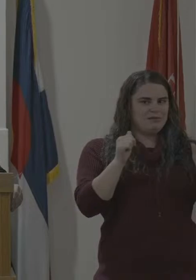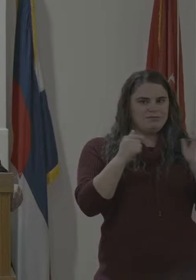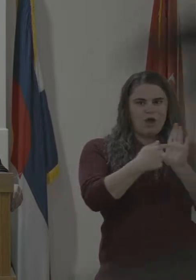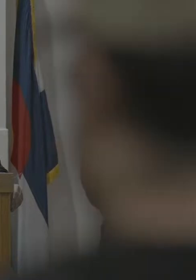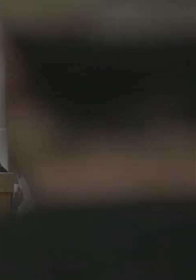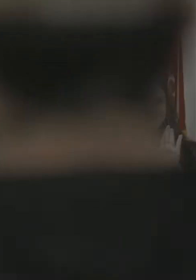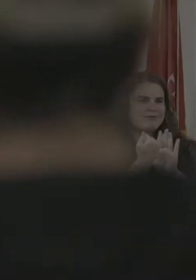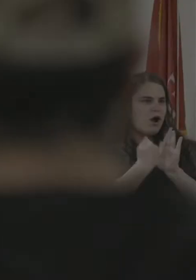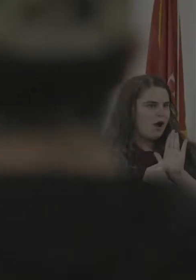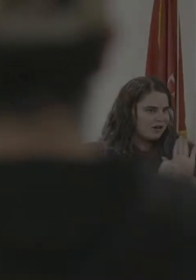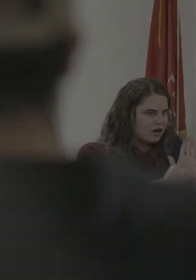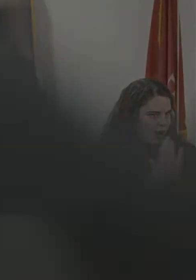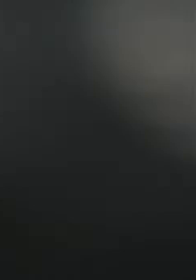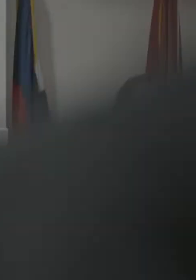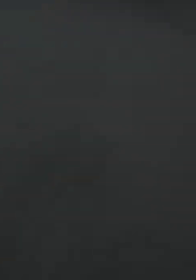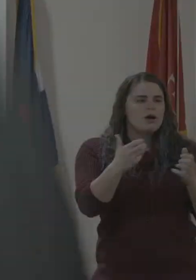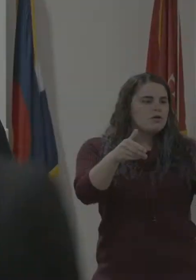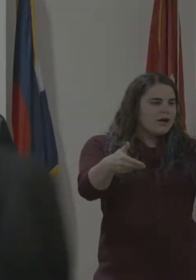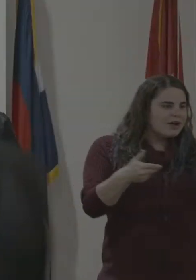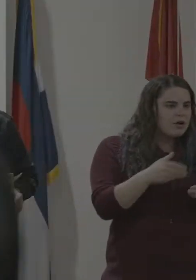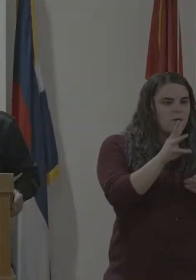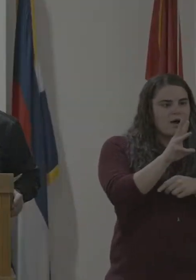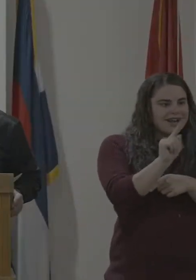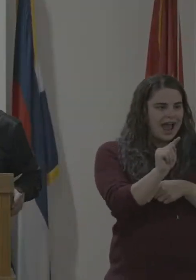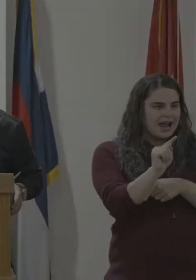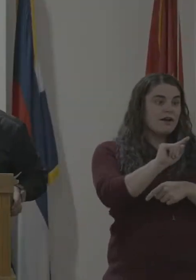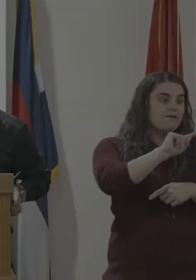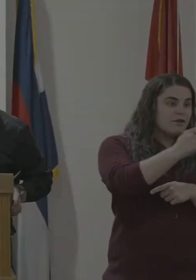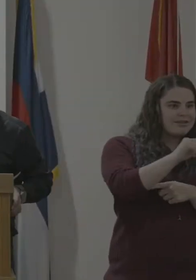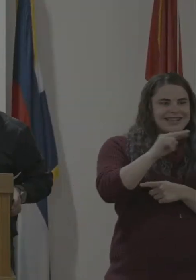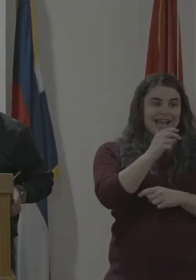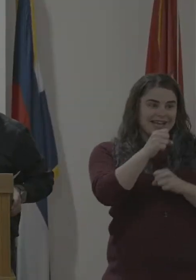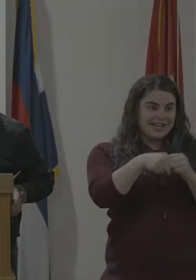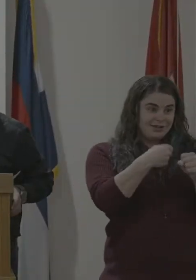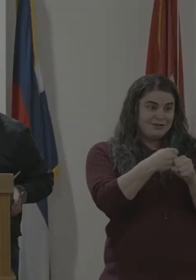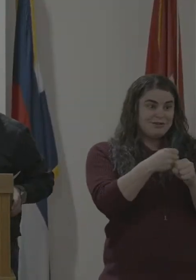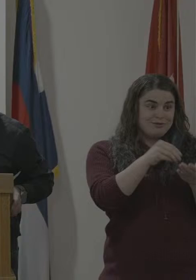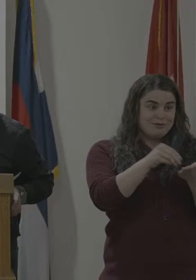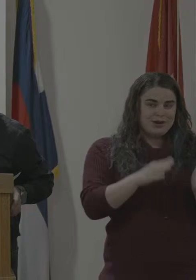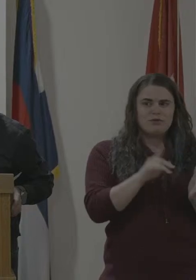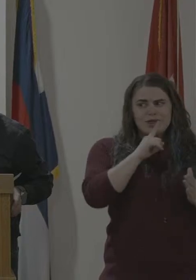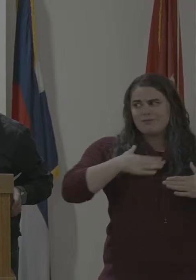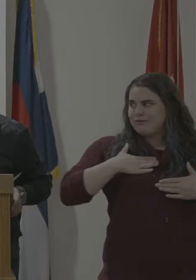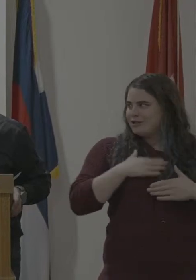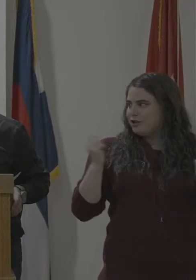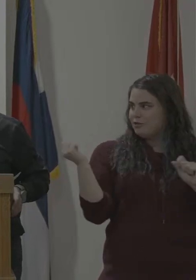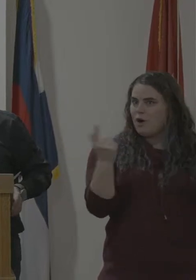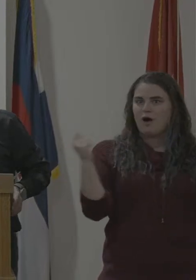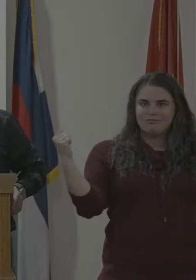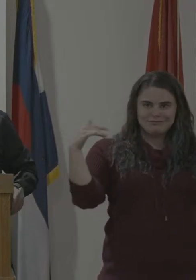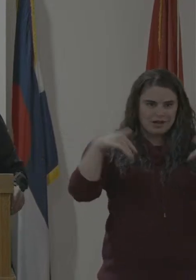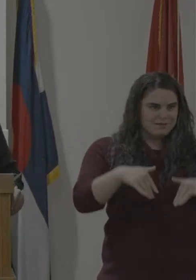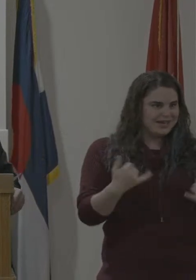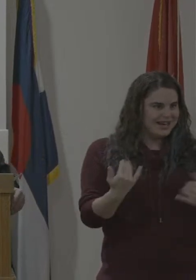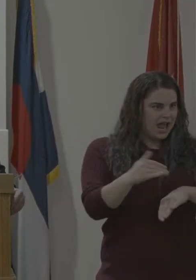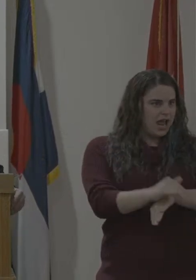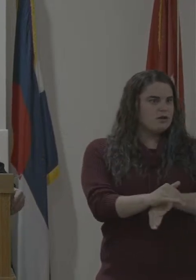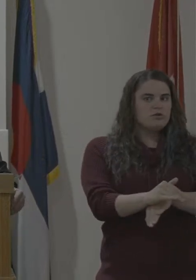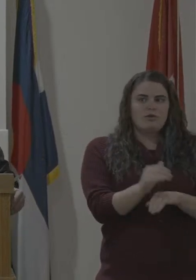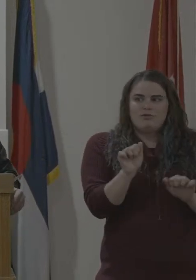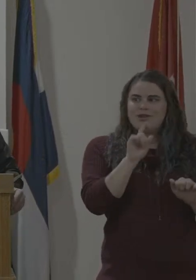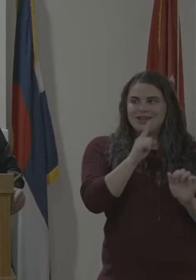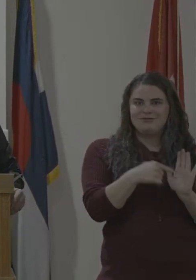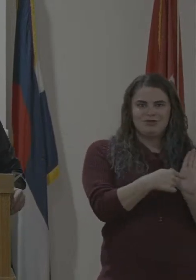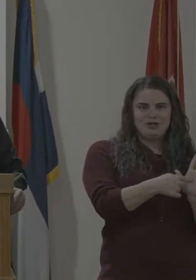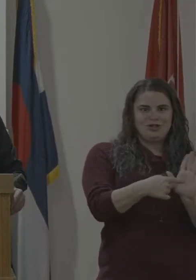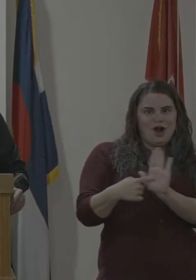welcome the Warren Tech first year and second year students here. We really appreciate everyone coming tonight so we can really kind of showcase all